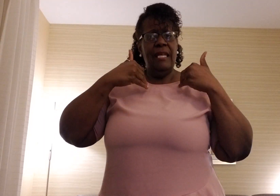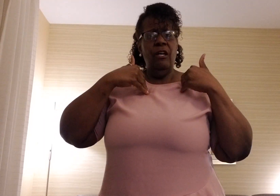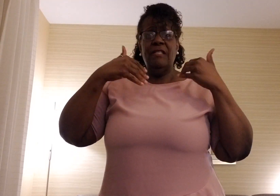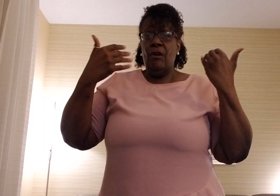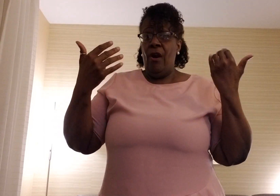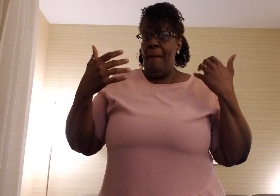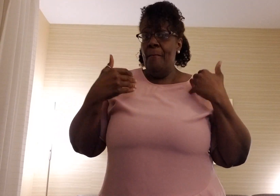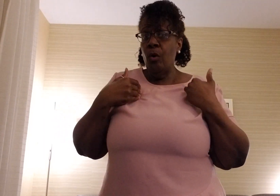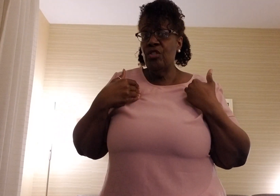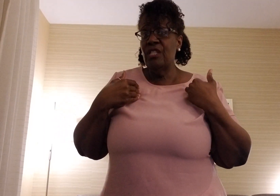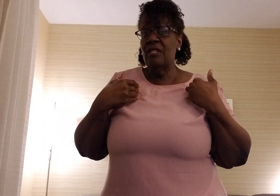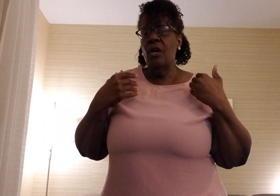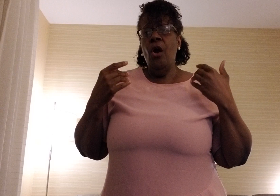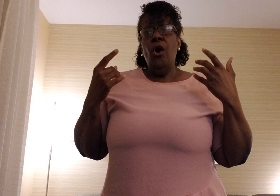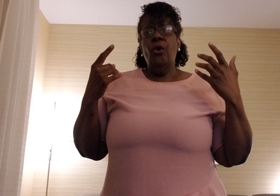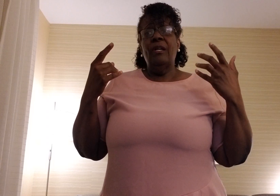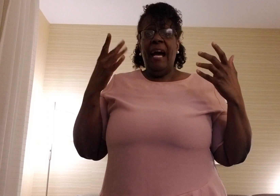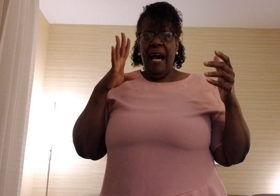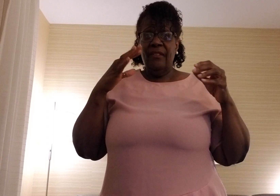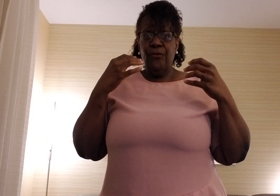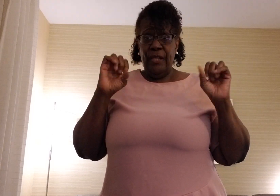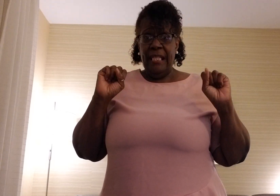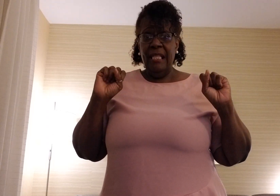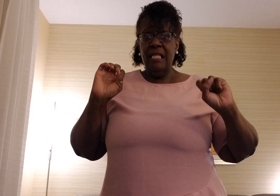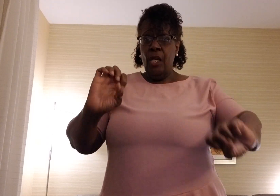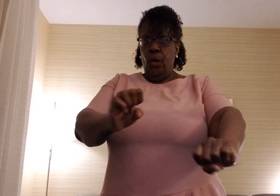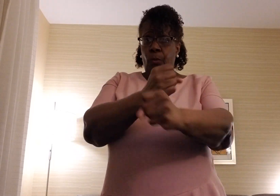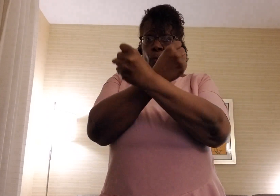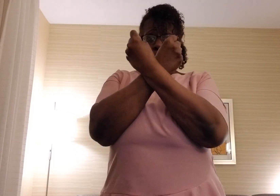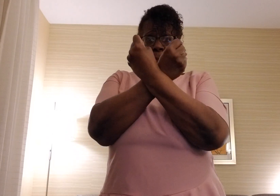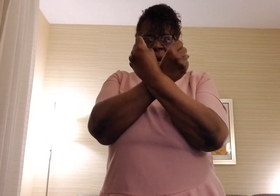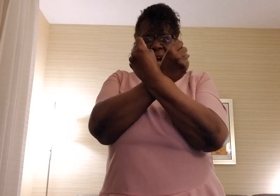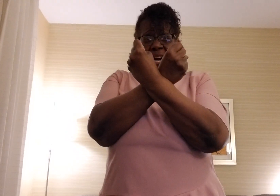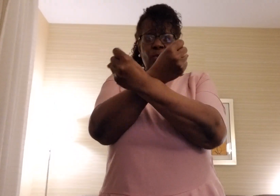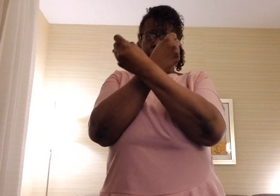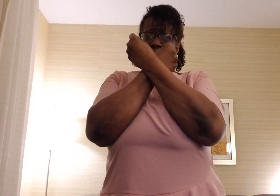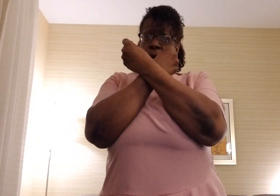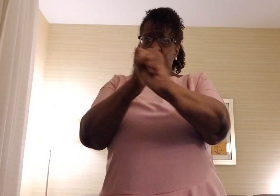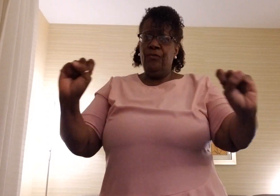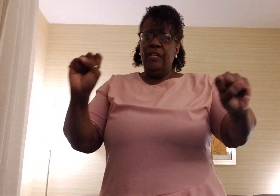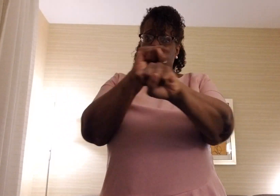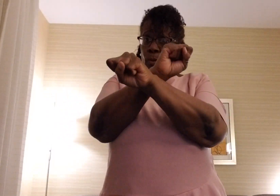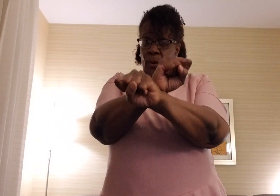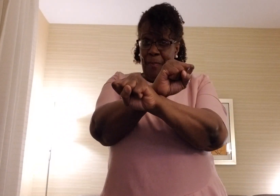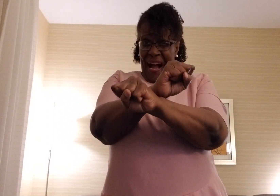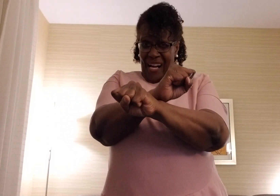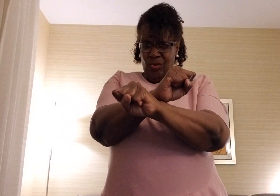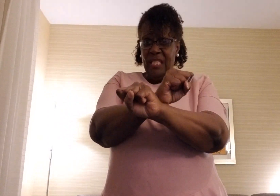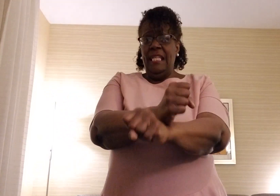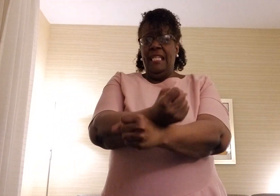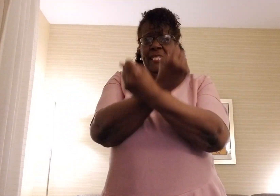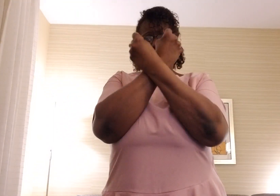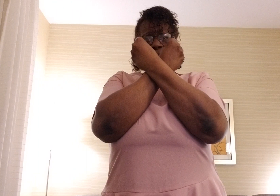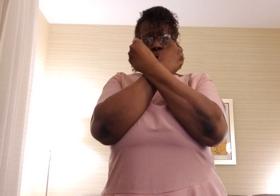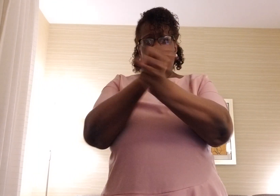ourselves, our emotions, or God freeing us, we were bound and now we're free. Or we were bound, now we're